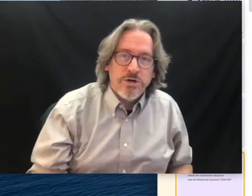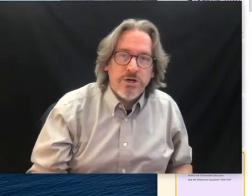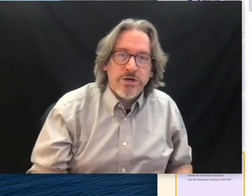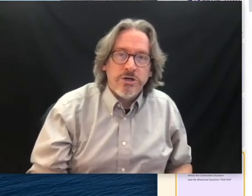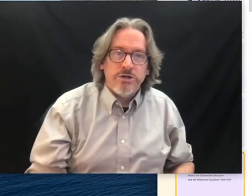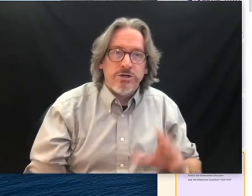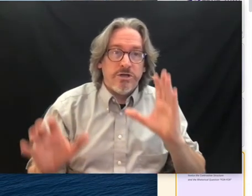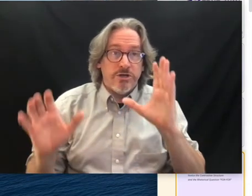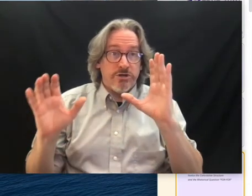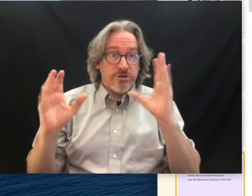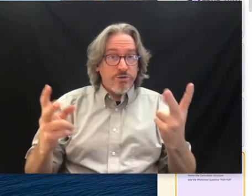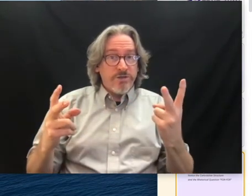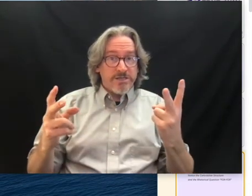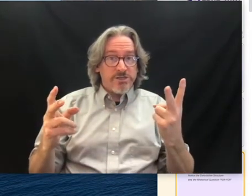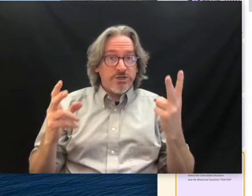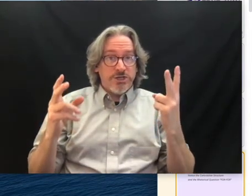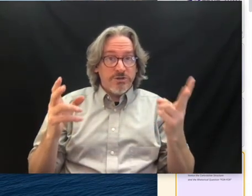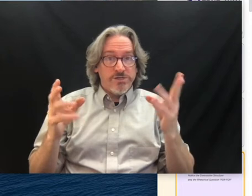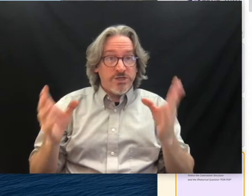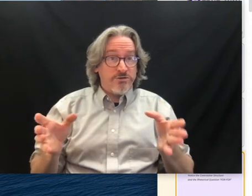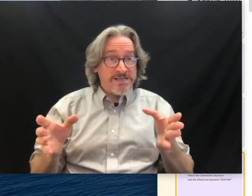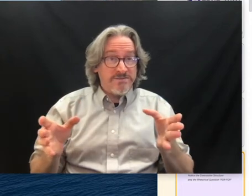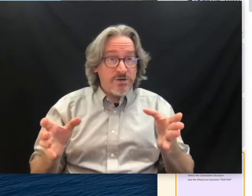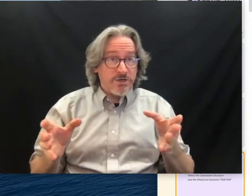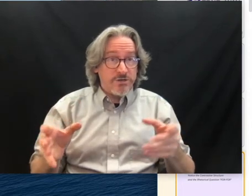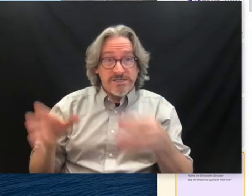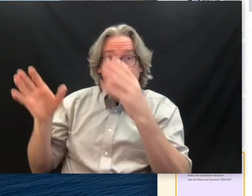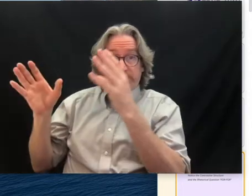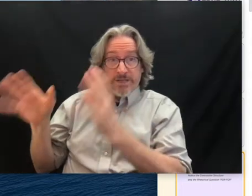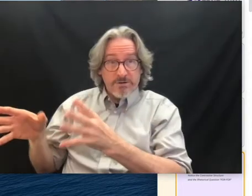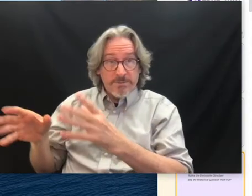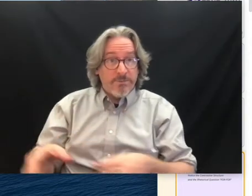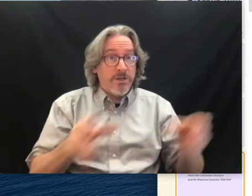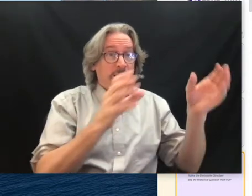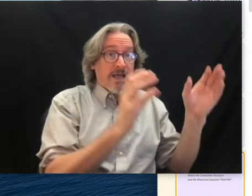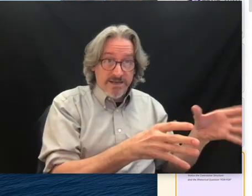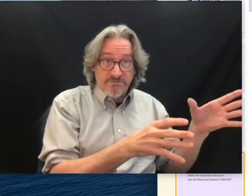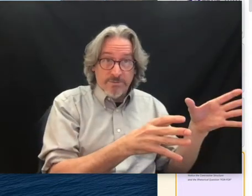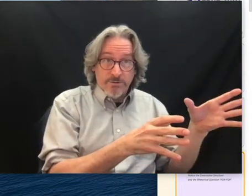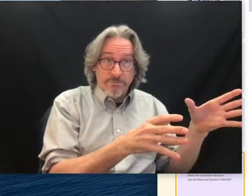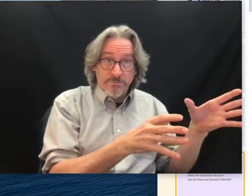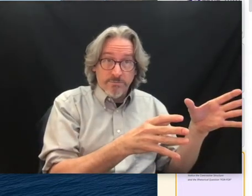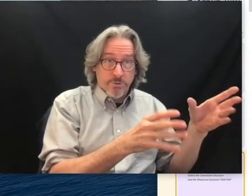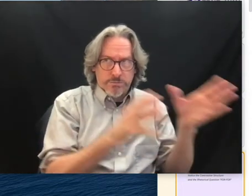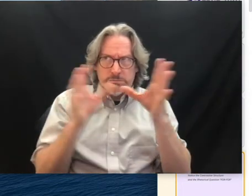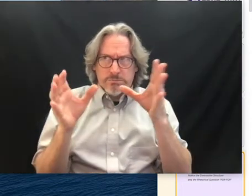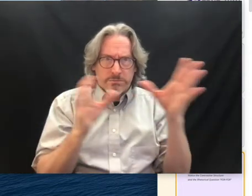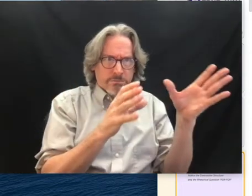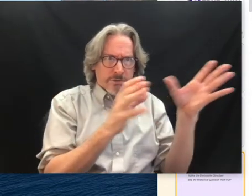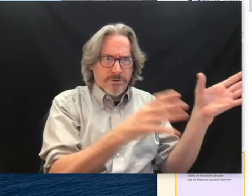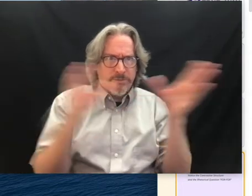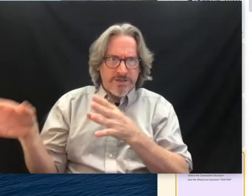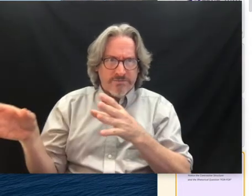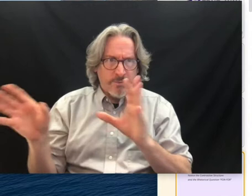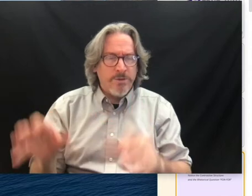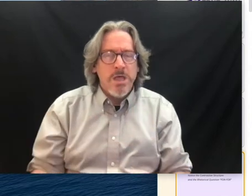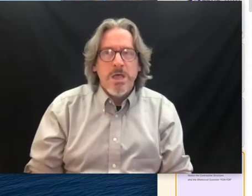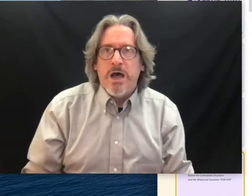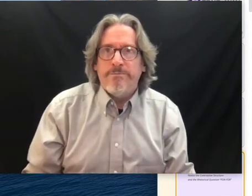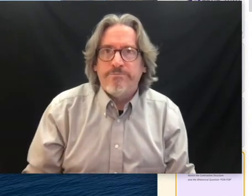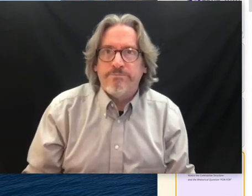So two things. She uses contrastive structure to set up hearing people and deaf people. Hearing people and deaf